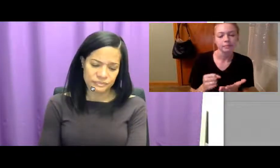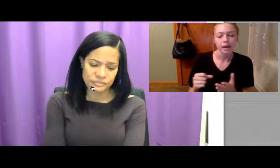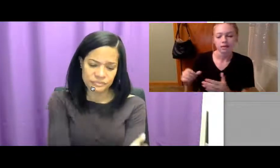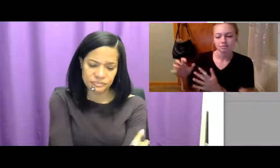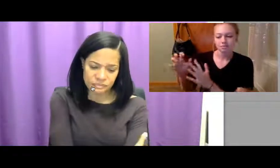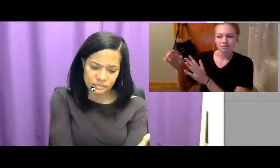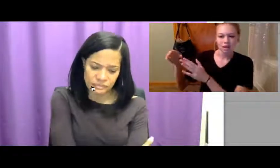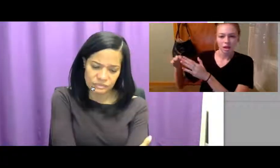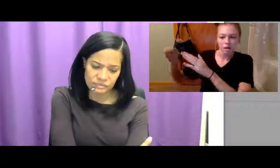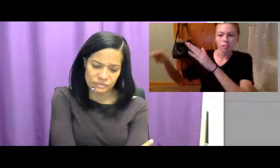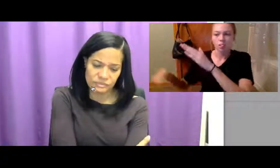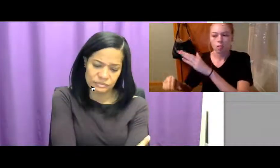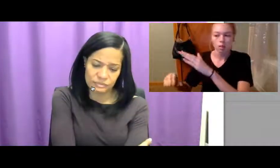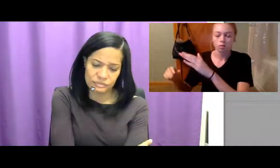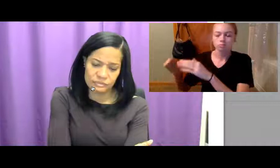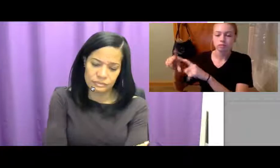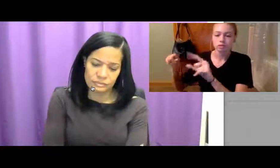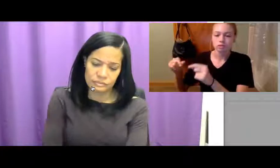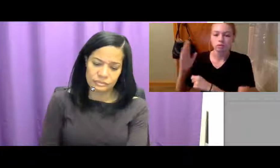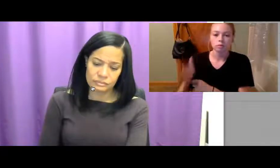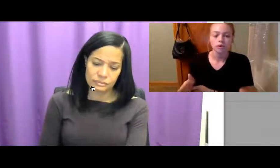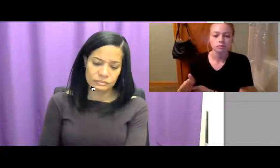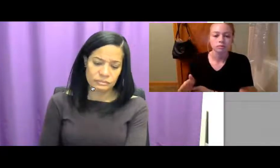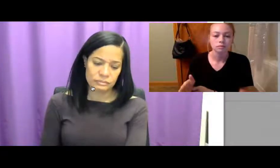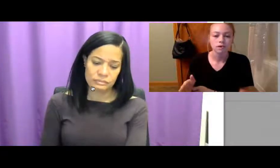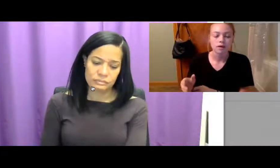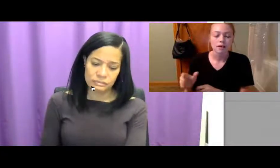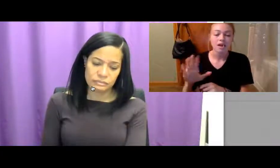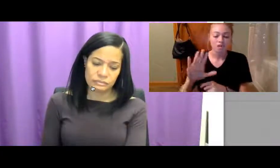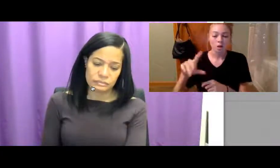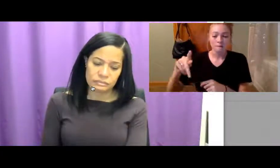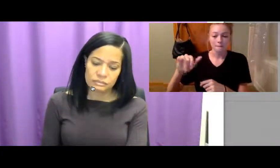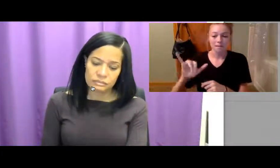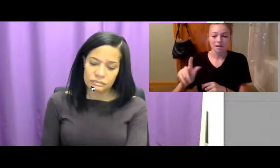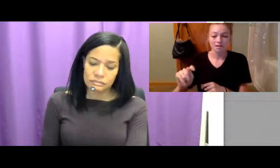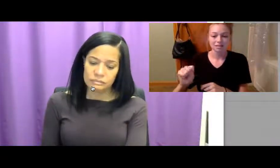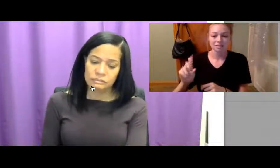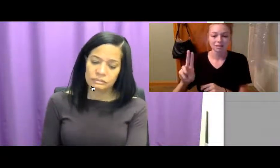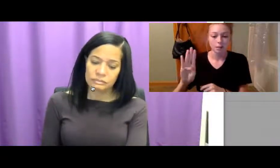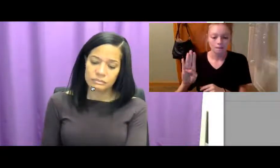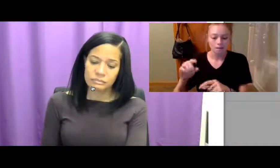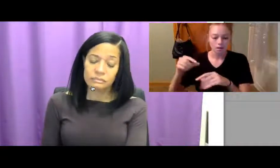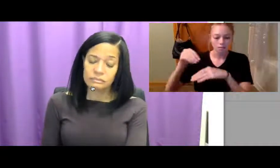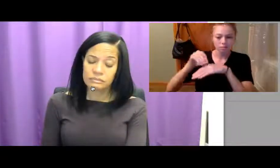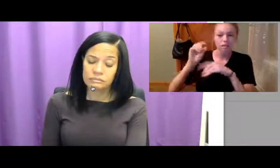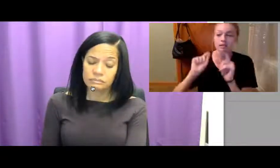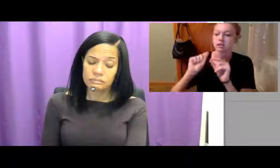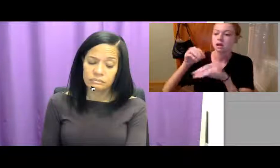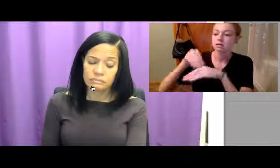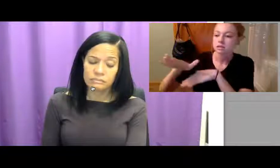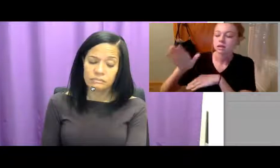pay stubs every month to avoid overpayment. It looks like we overpaid you